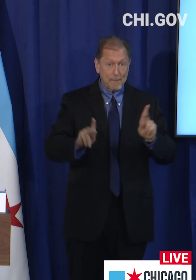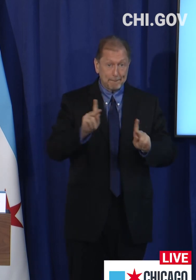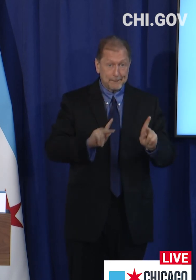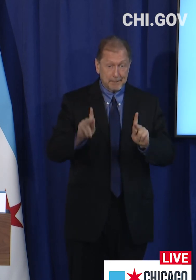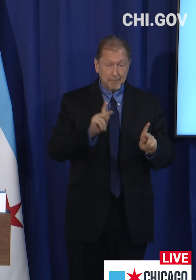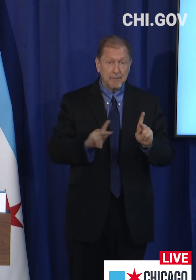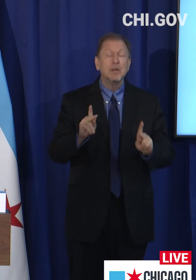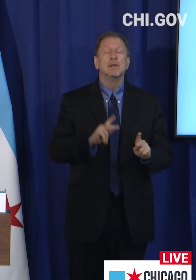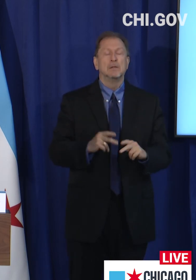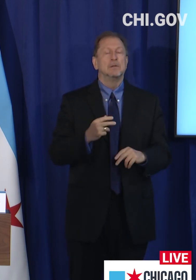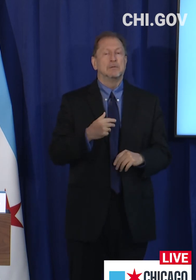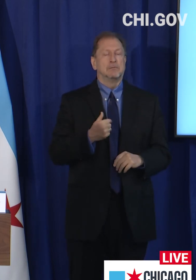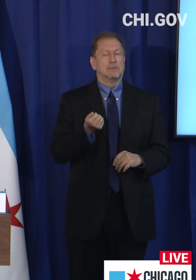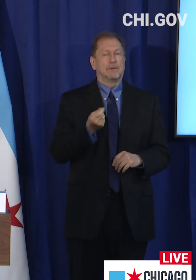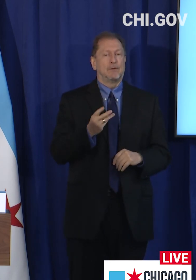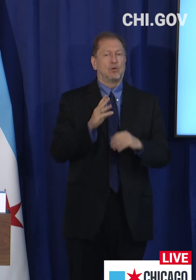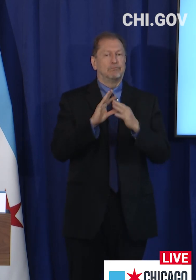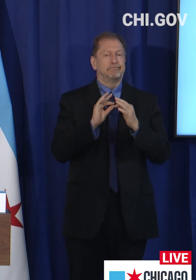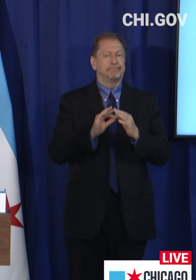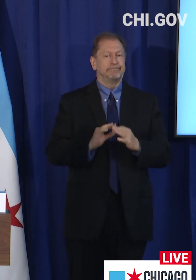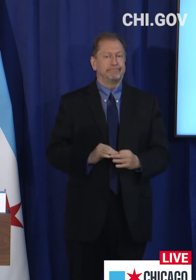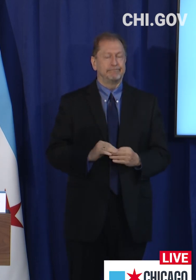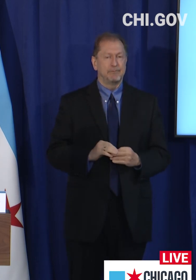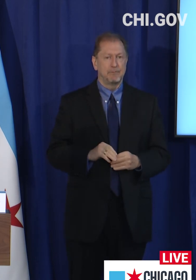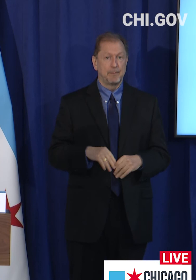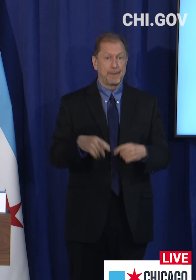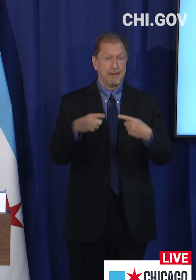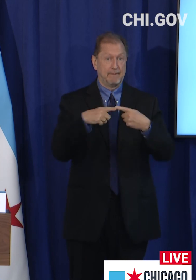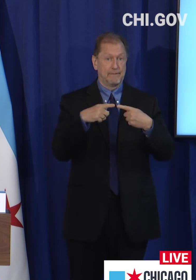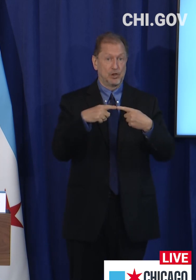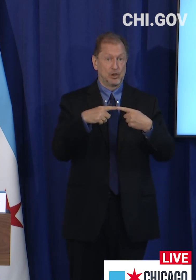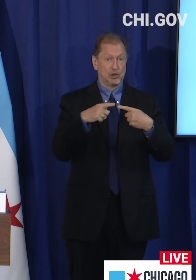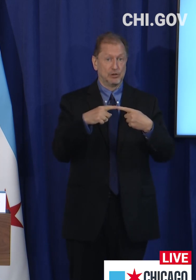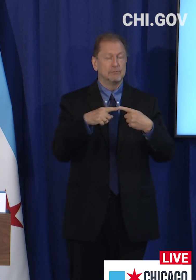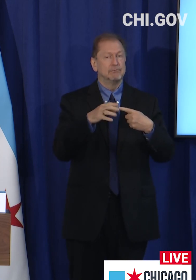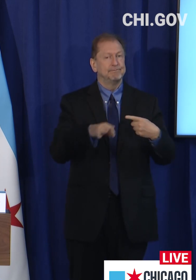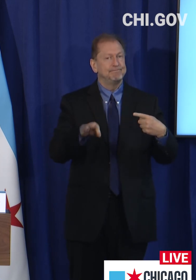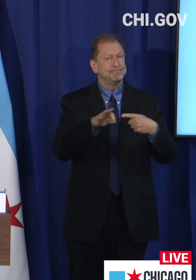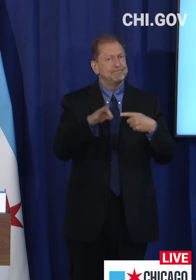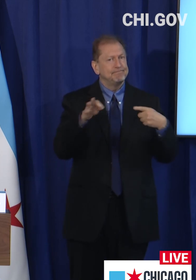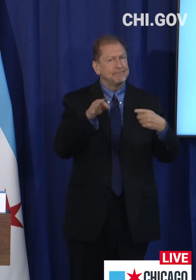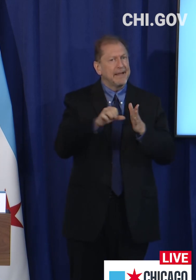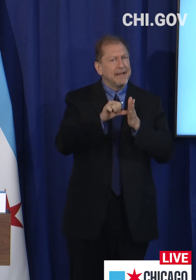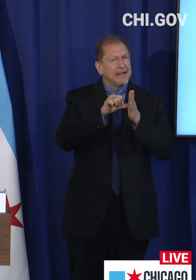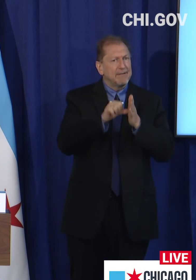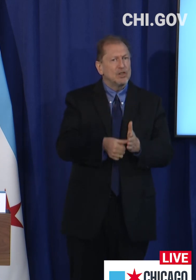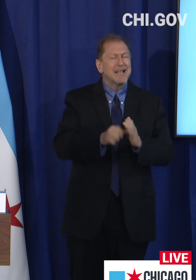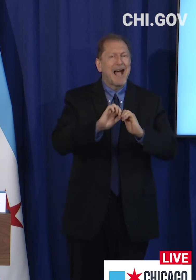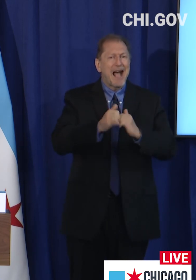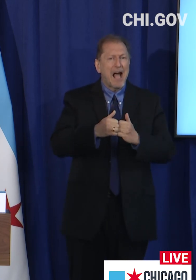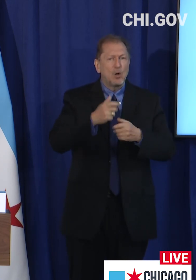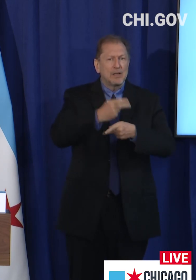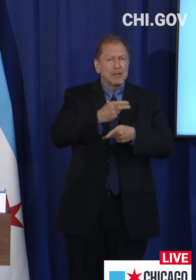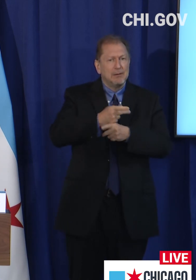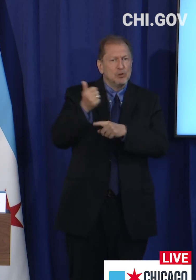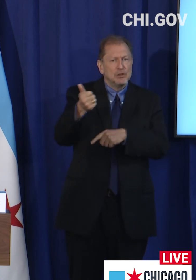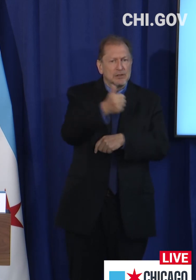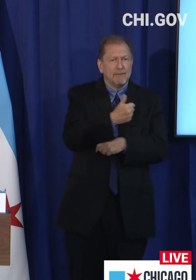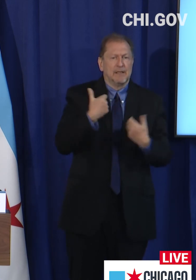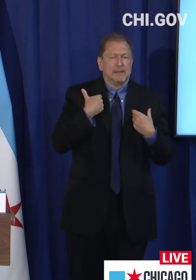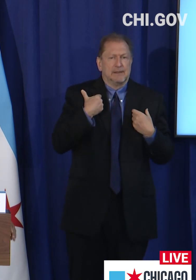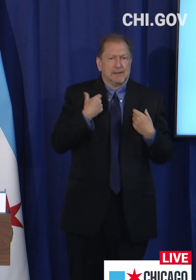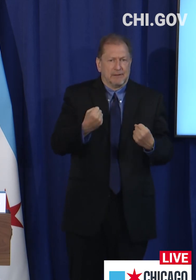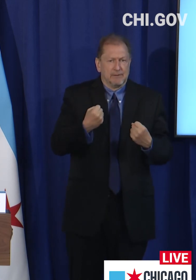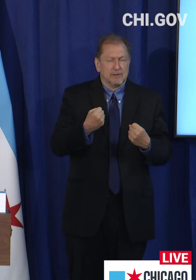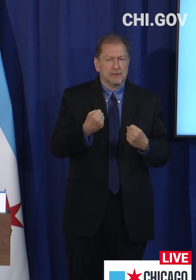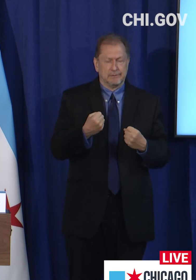Thanksgiving. First, to underscore our health protocols as we head into Thanksgiving weekend.